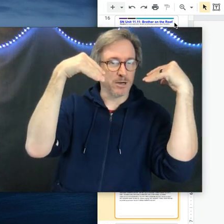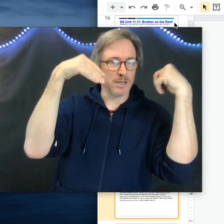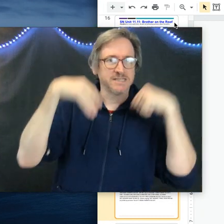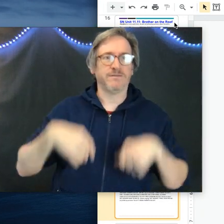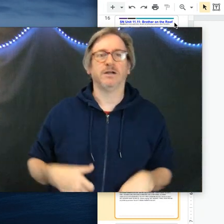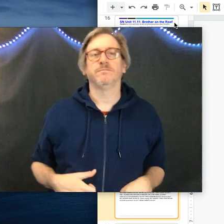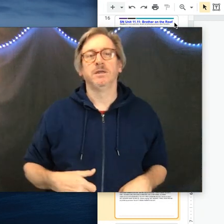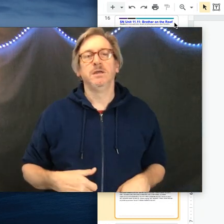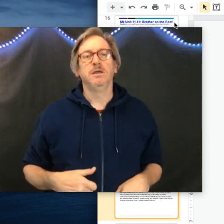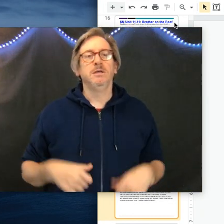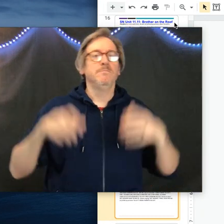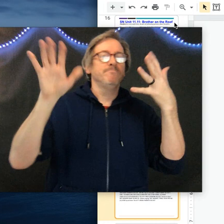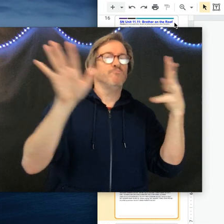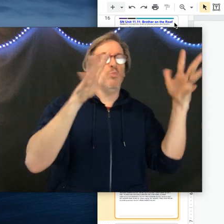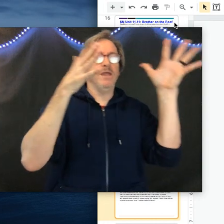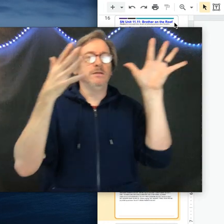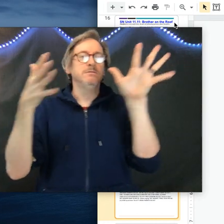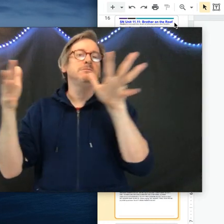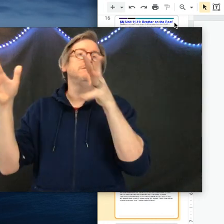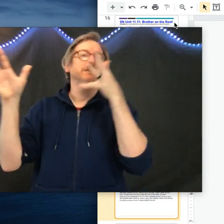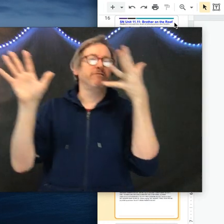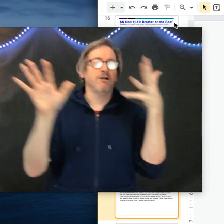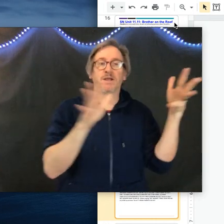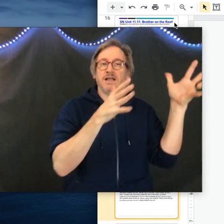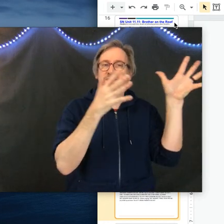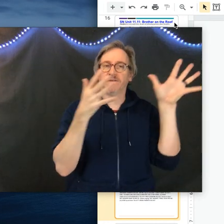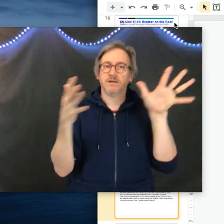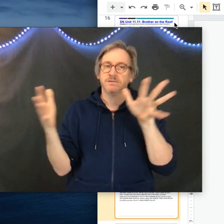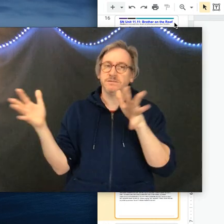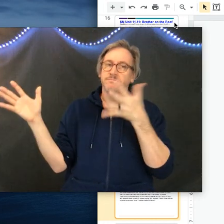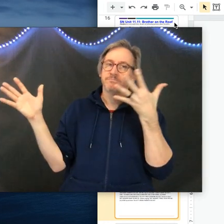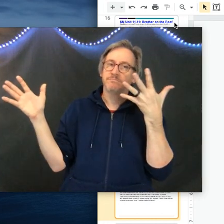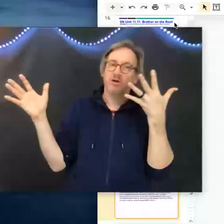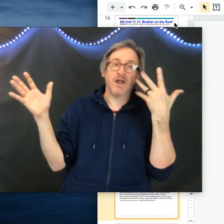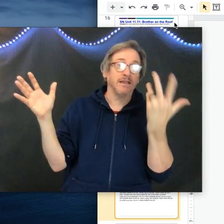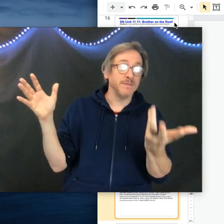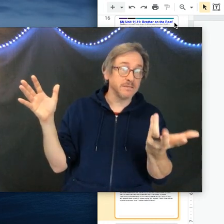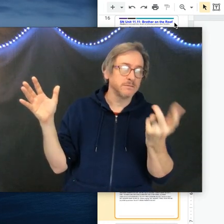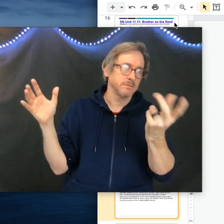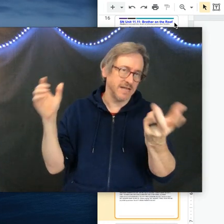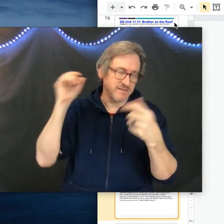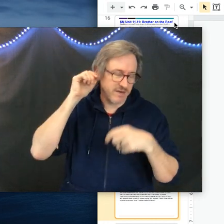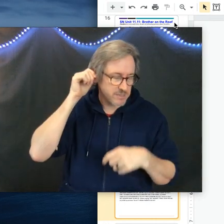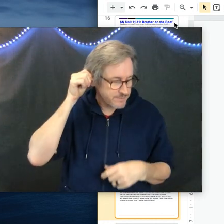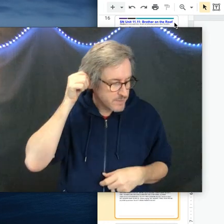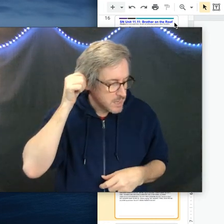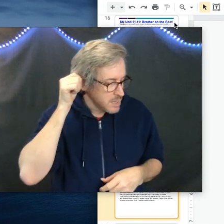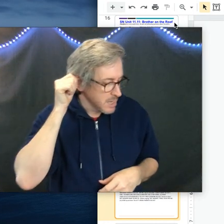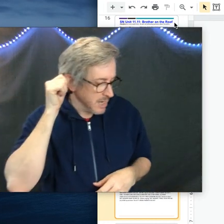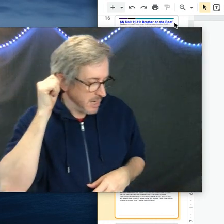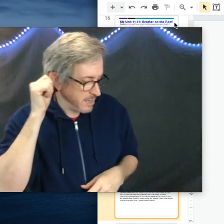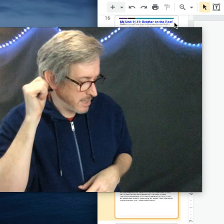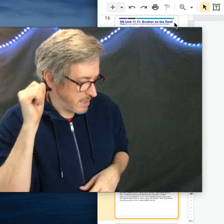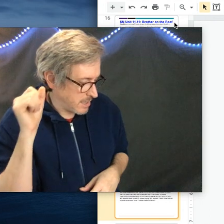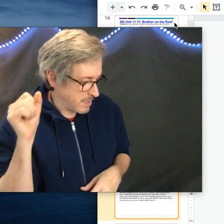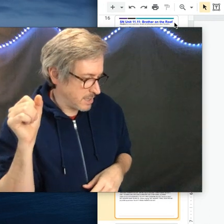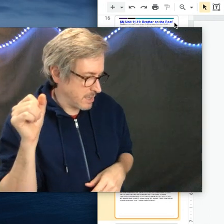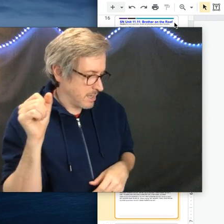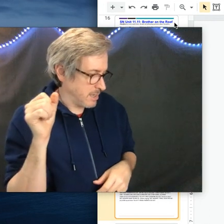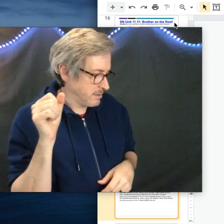Body part classifier. Wind, environment classifiers, or element classifiers.